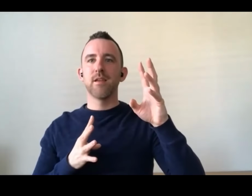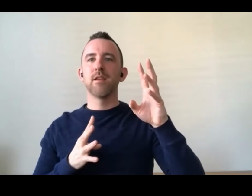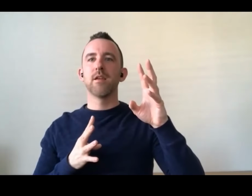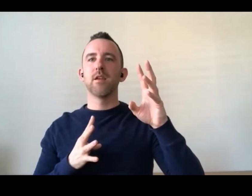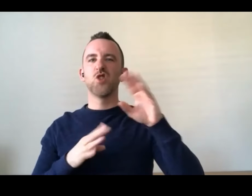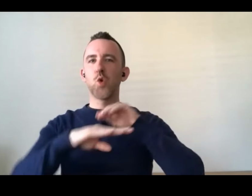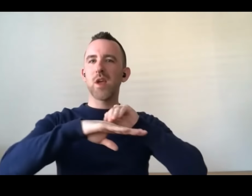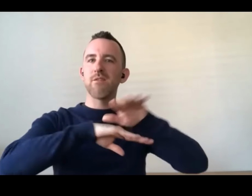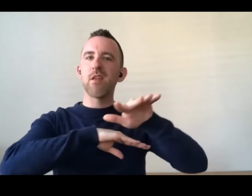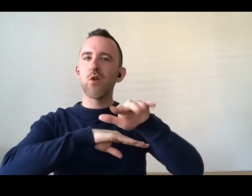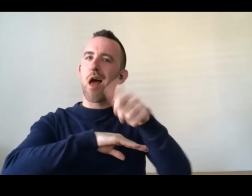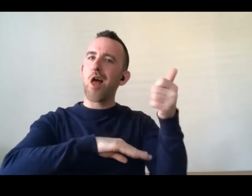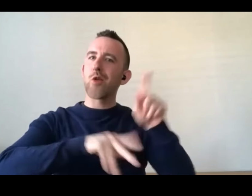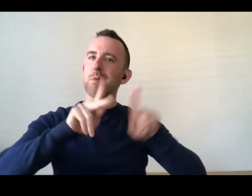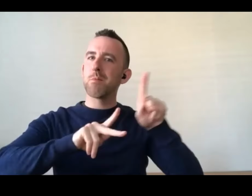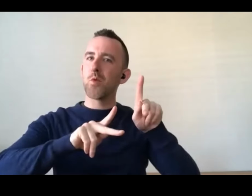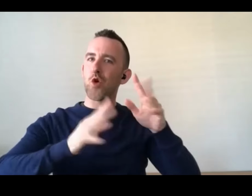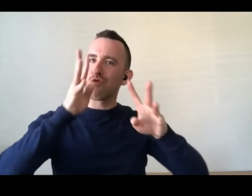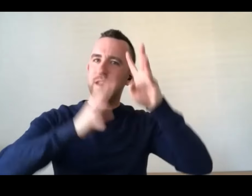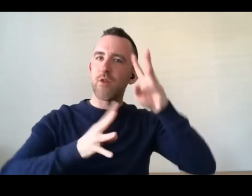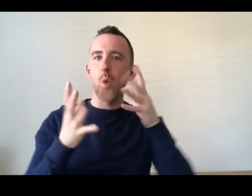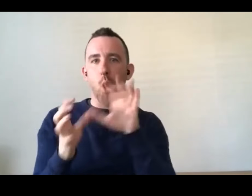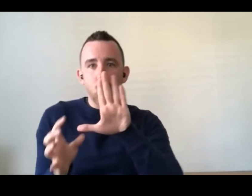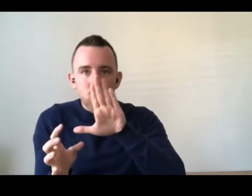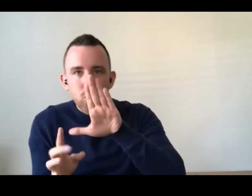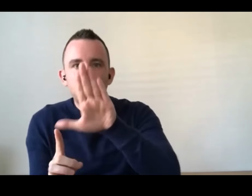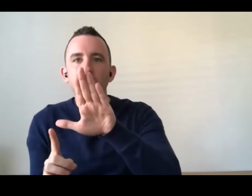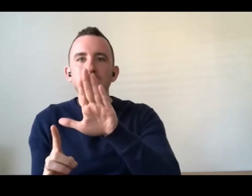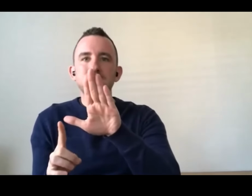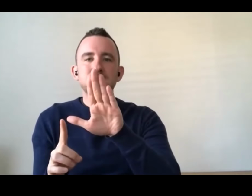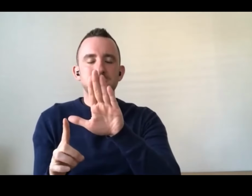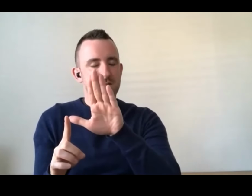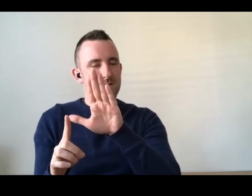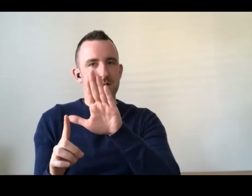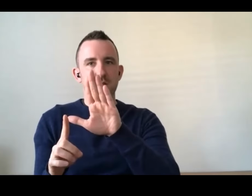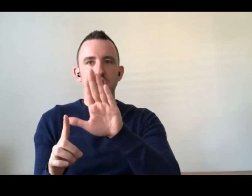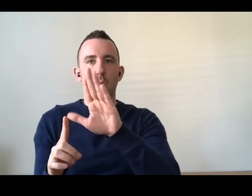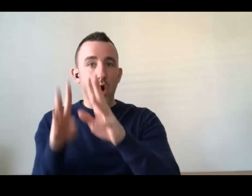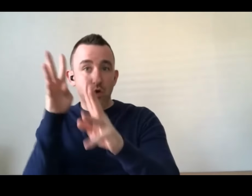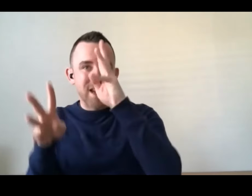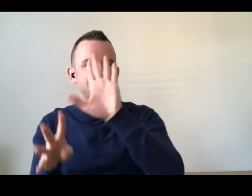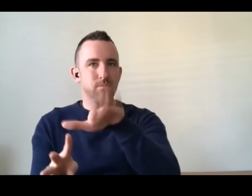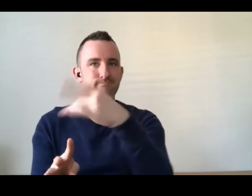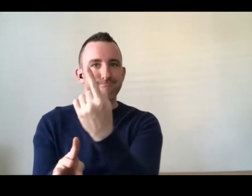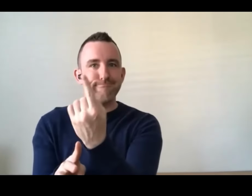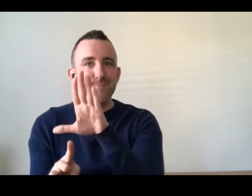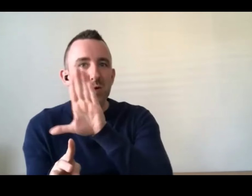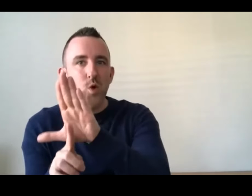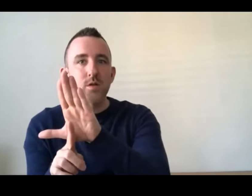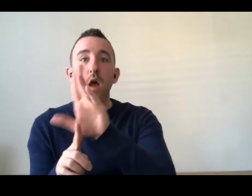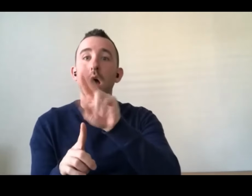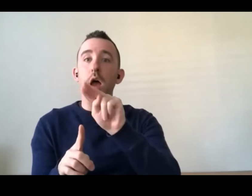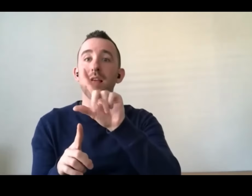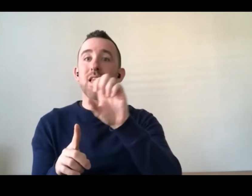influence the creativity of another. We want your creativity to be singularly your own, unless we say in